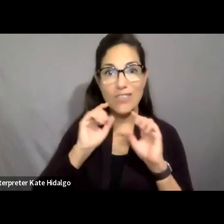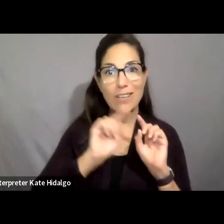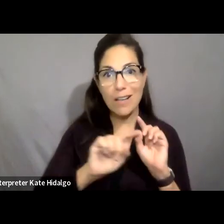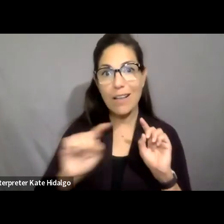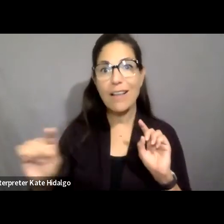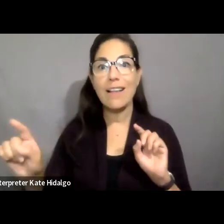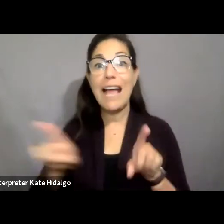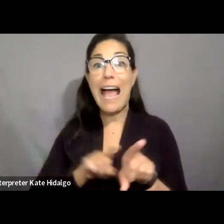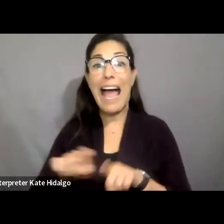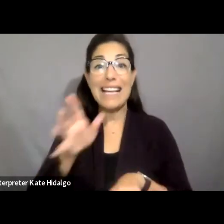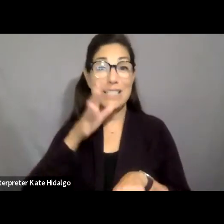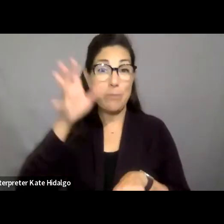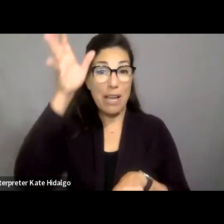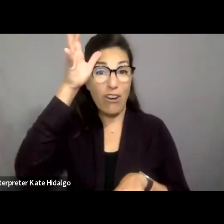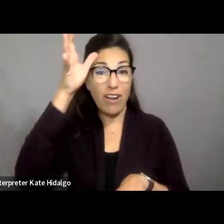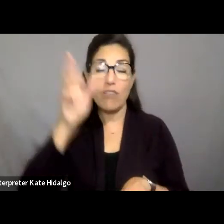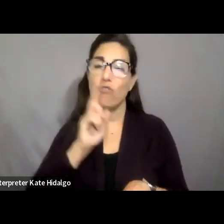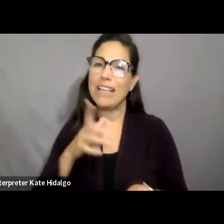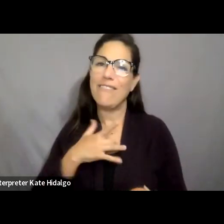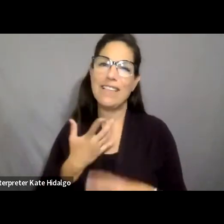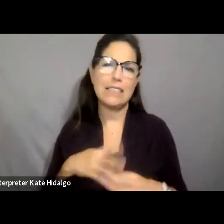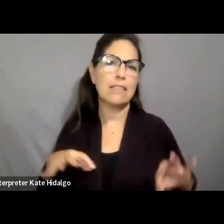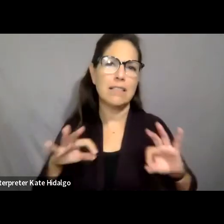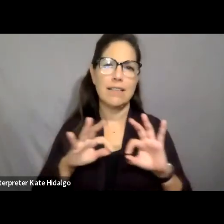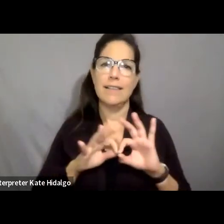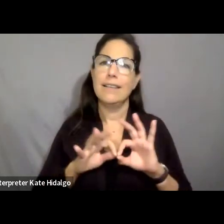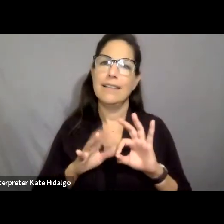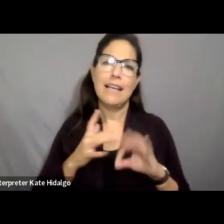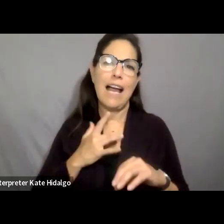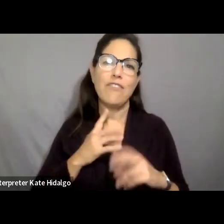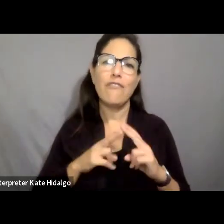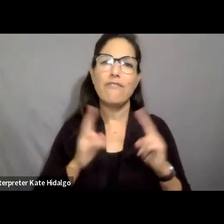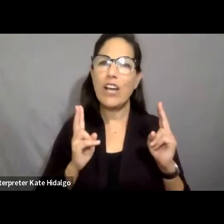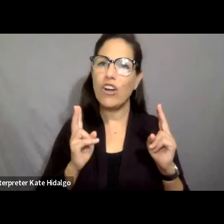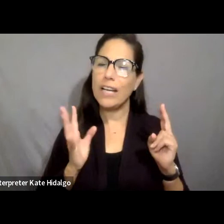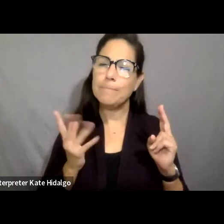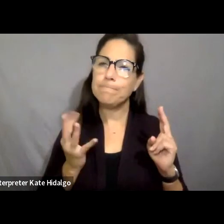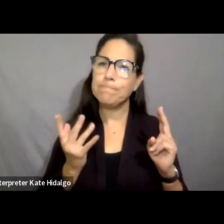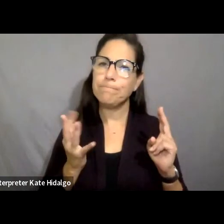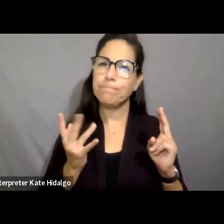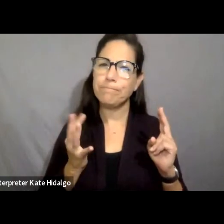as a parent, that is so important. And I feel very,